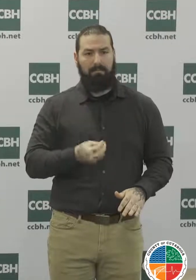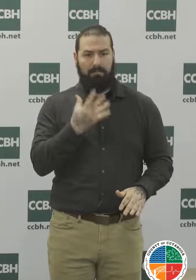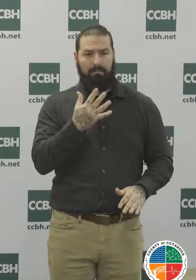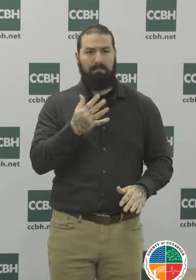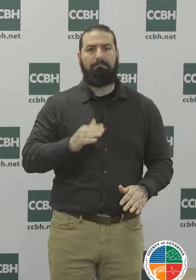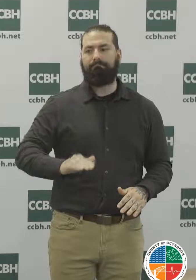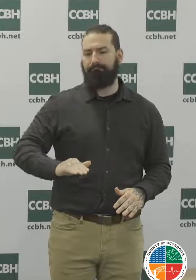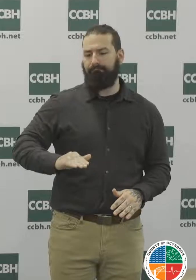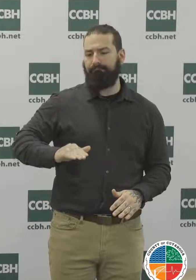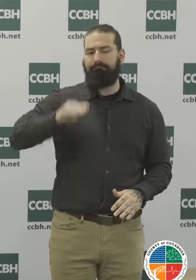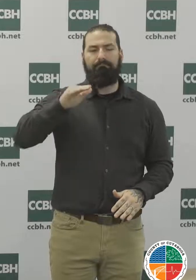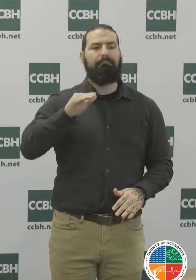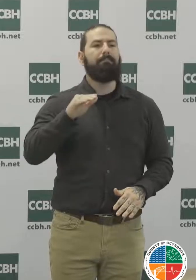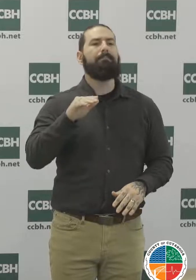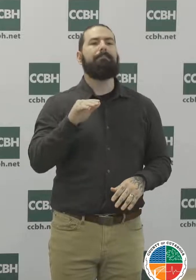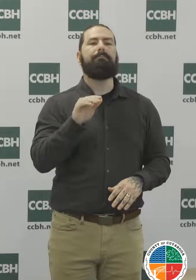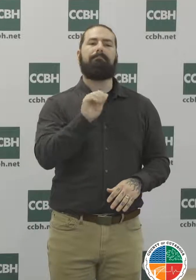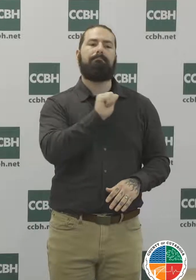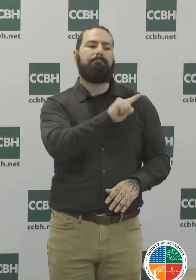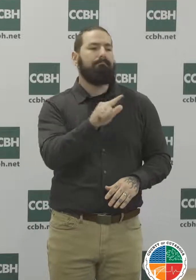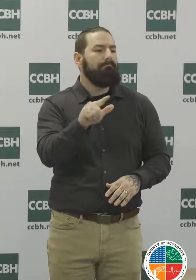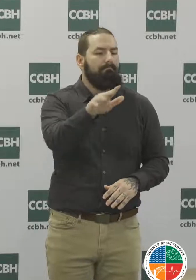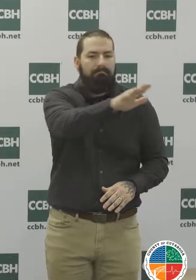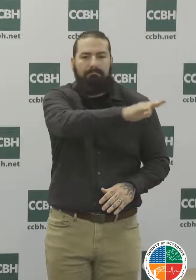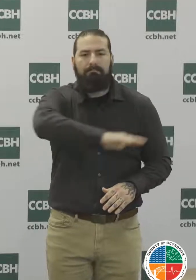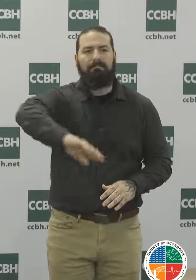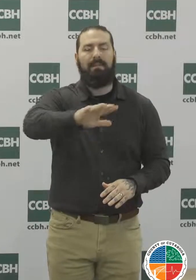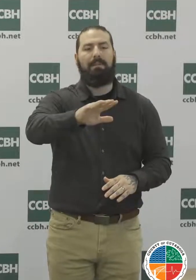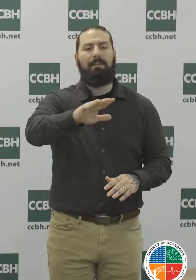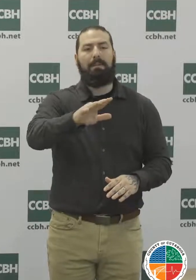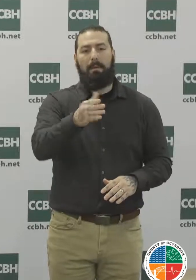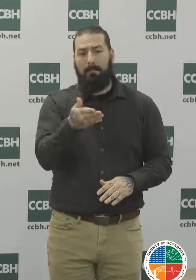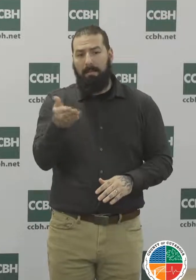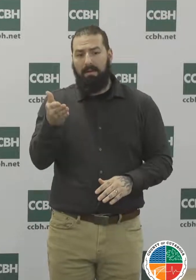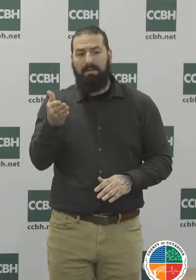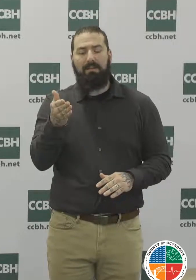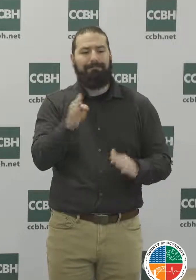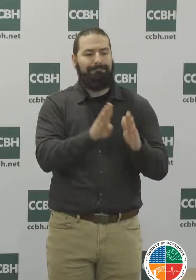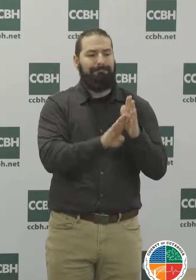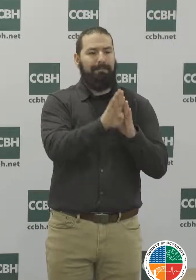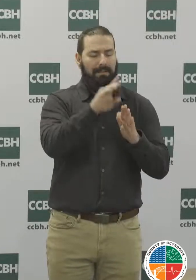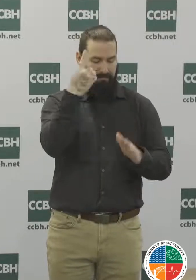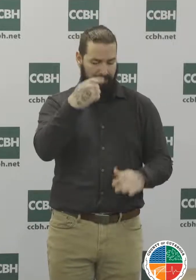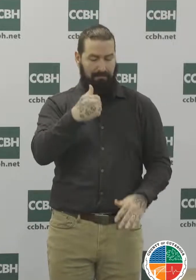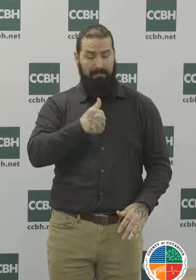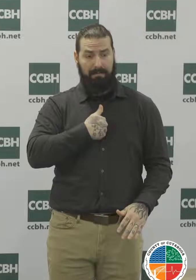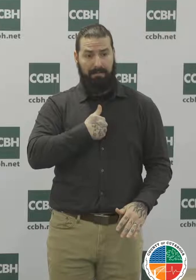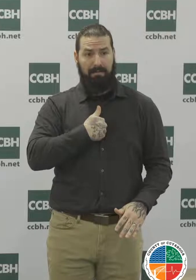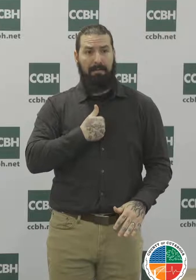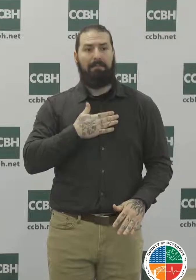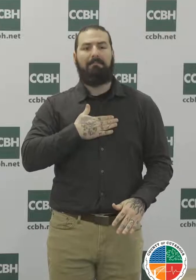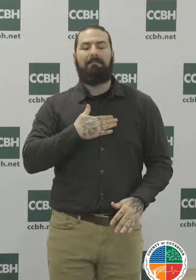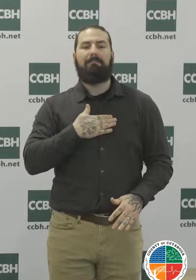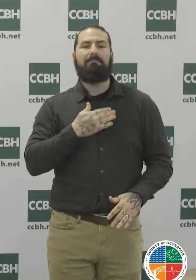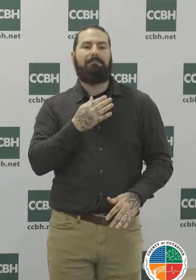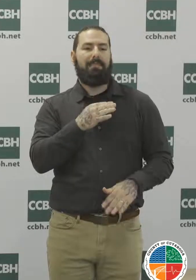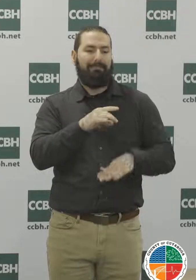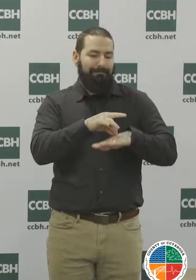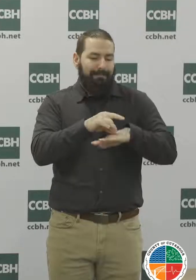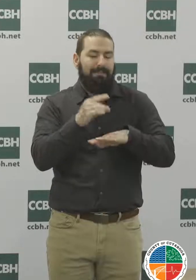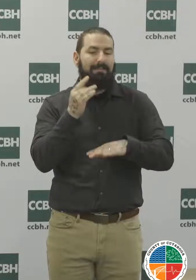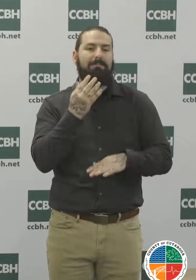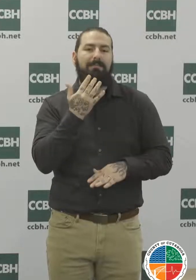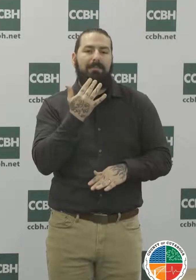since I was very young. Products are designed for my skin color and my hair type. I can do